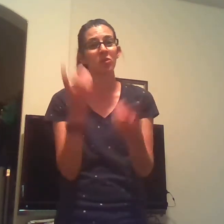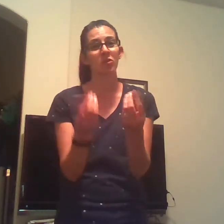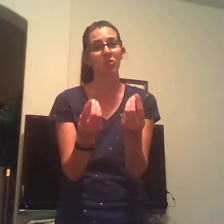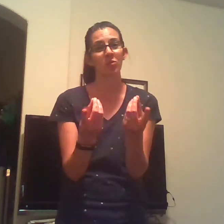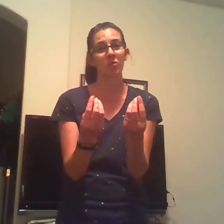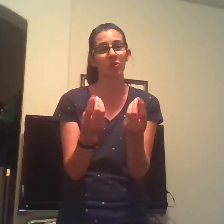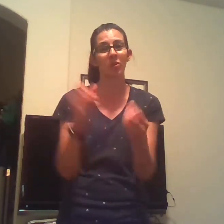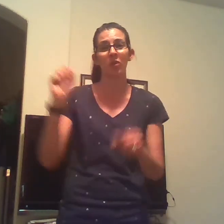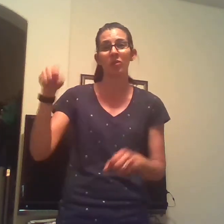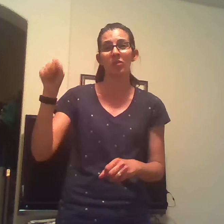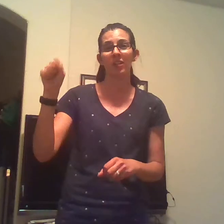oh yeah.